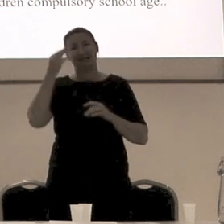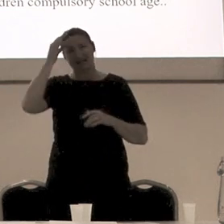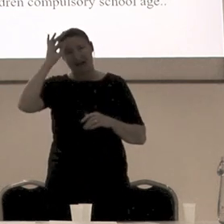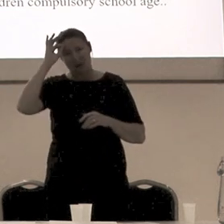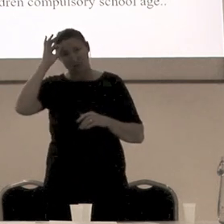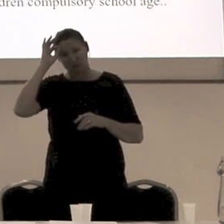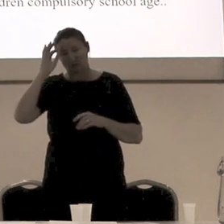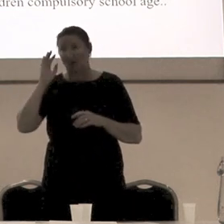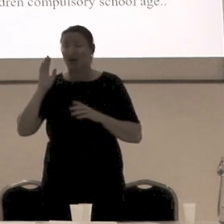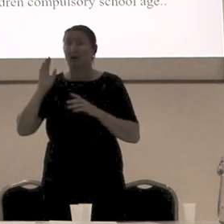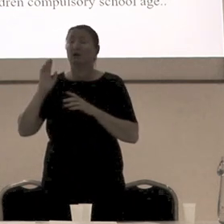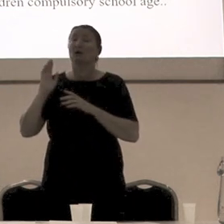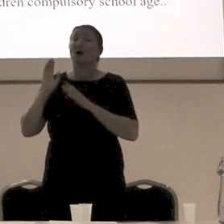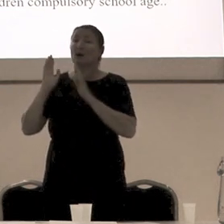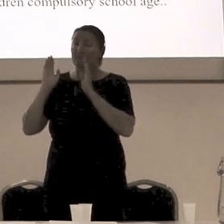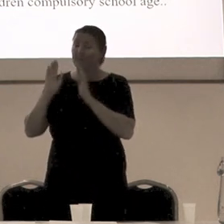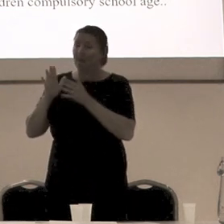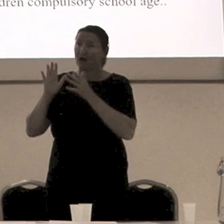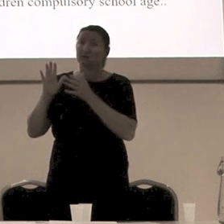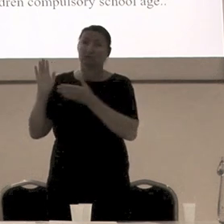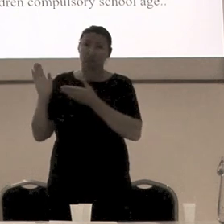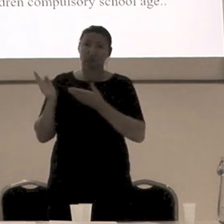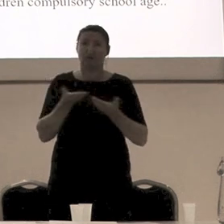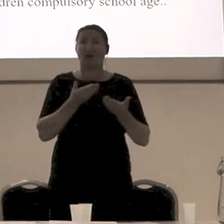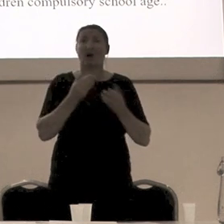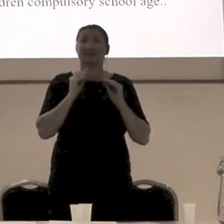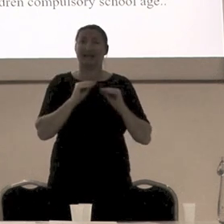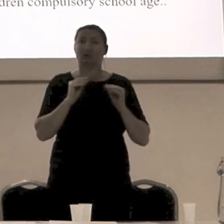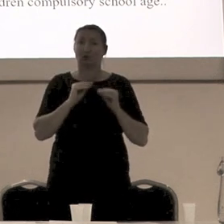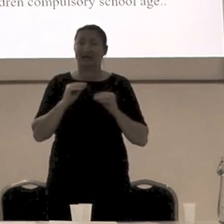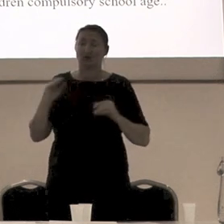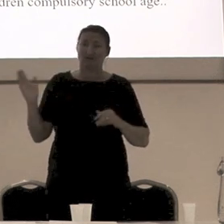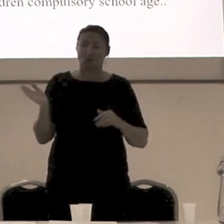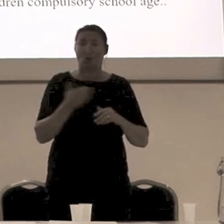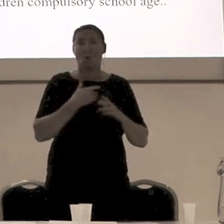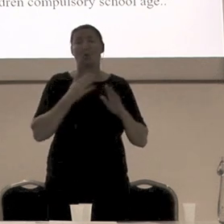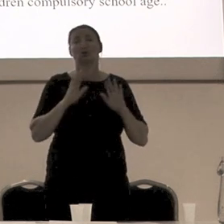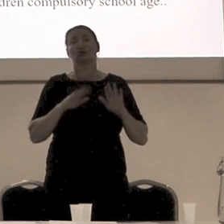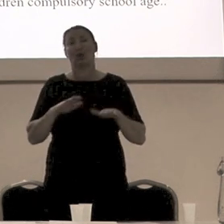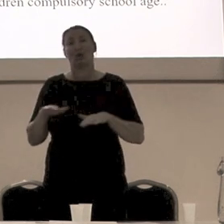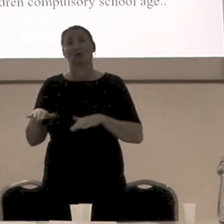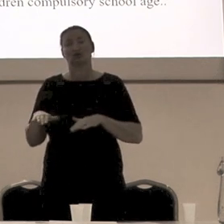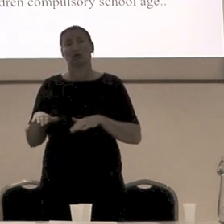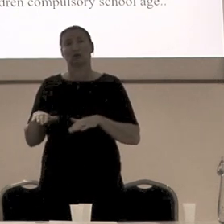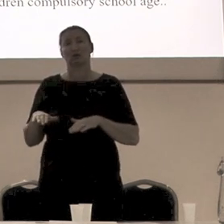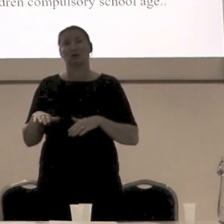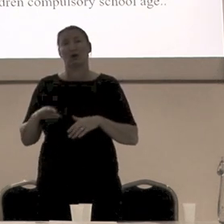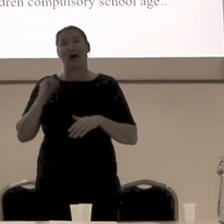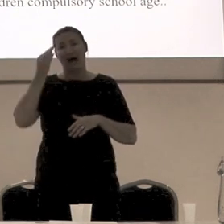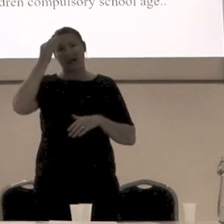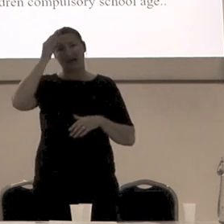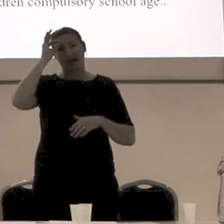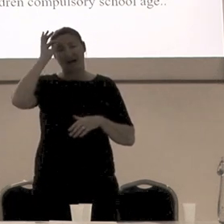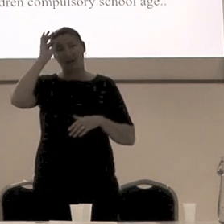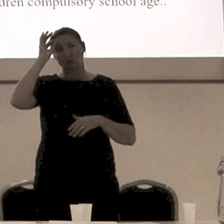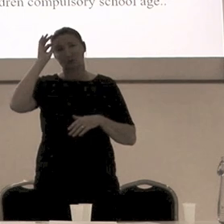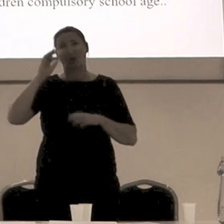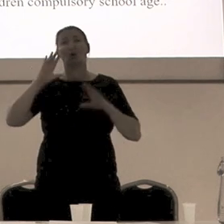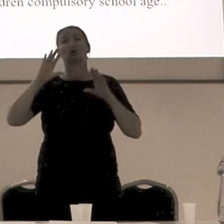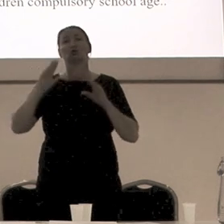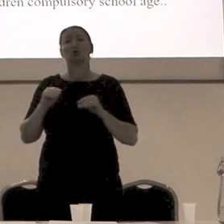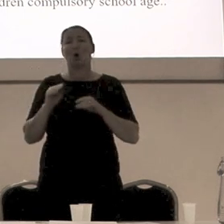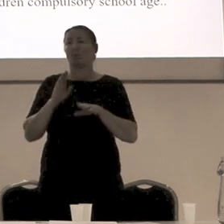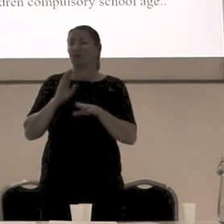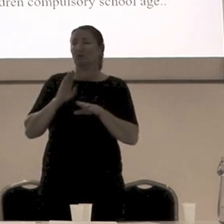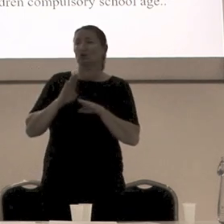all children are deemed to be eligible, and local authorities should stop having training establishments, which is